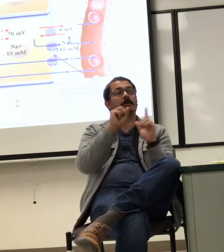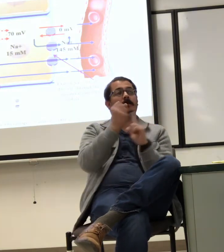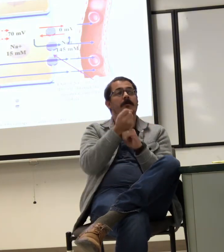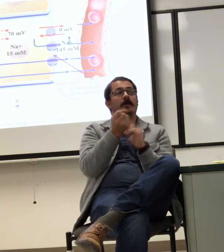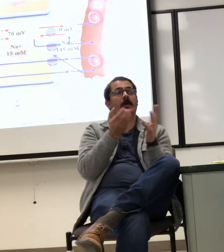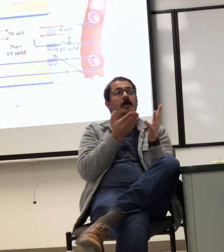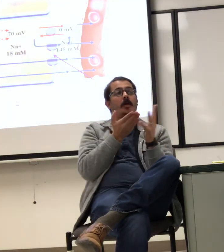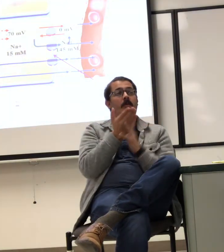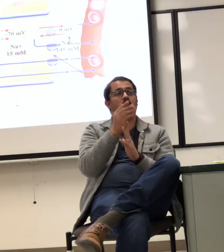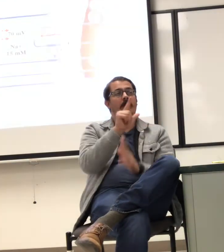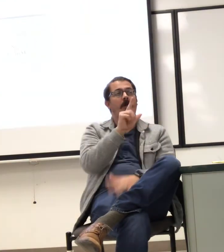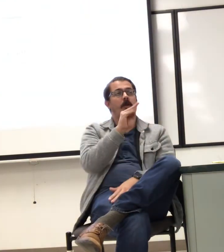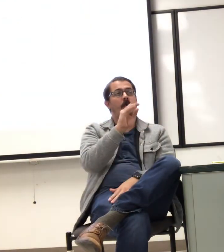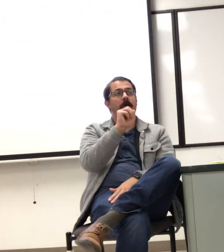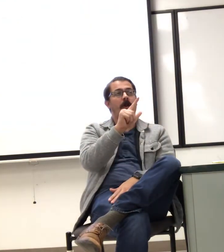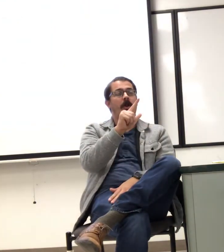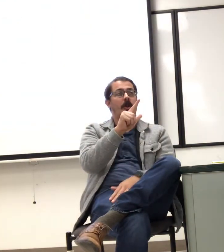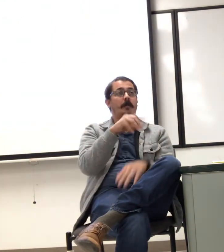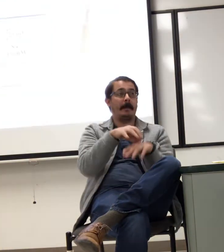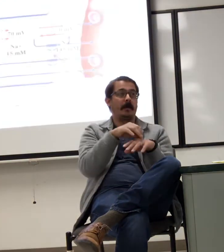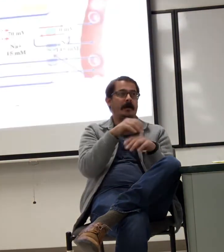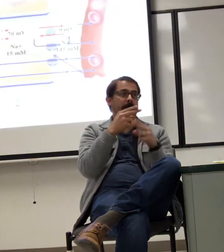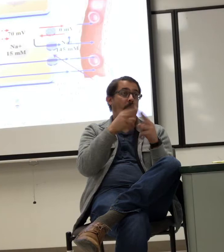luminal membrane, I call that downhill, right?